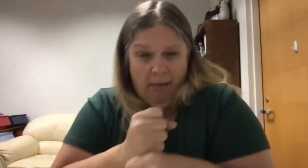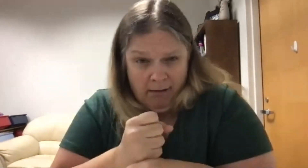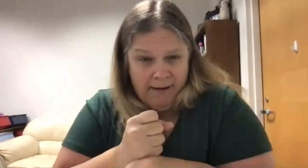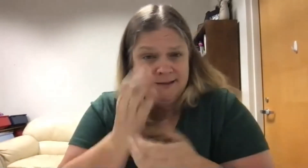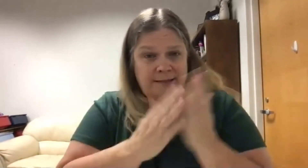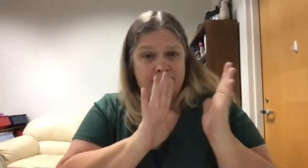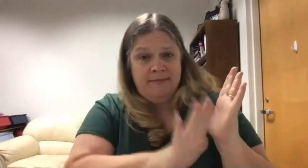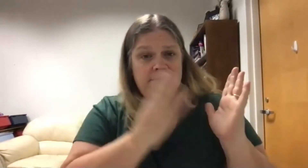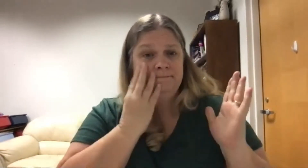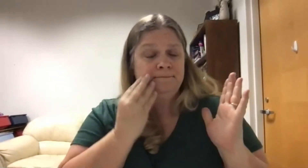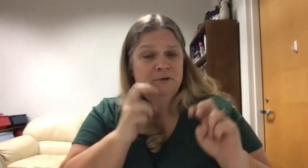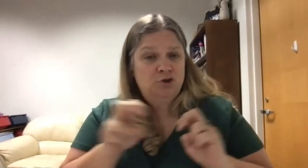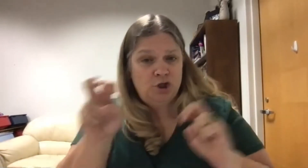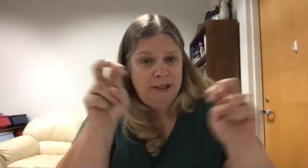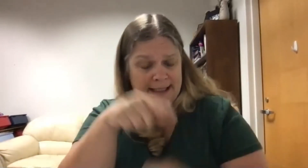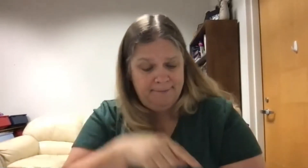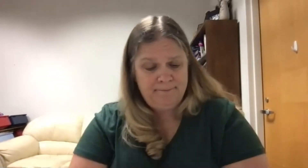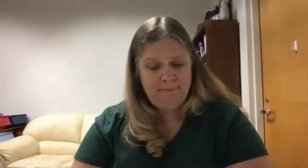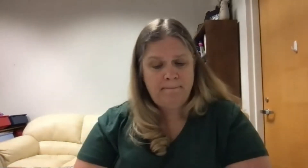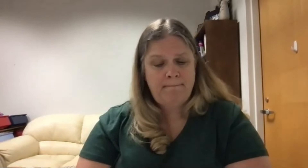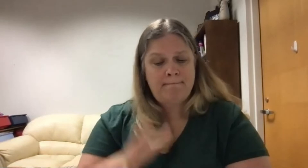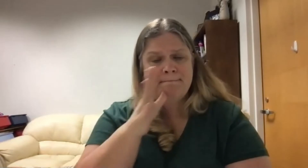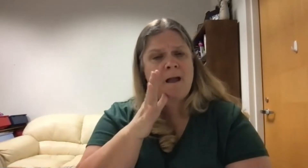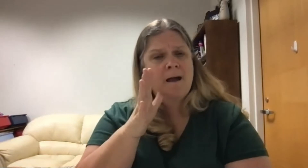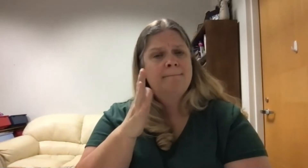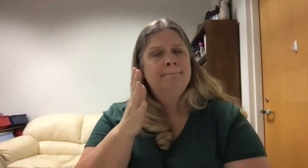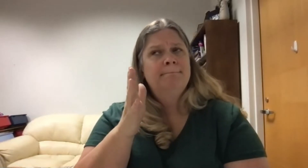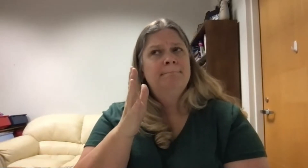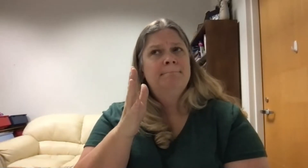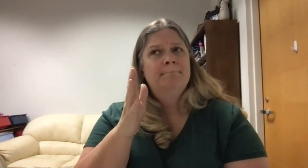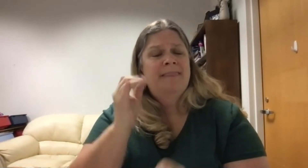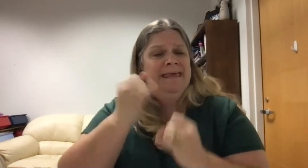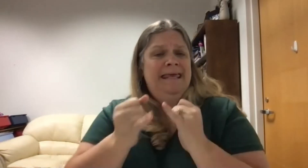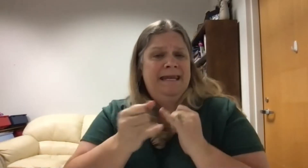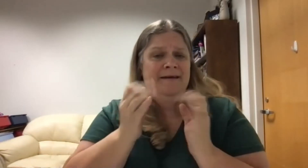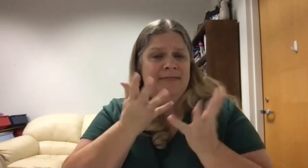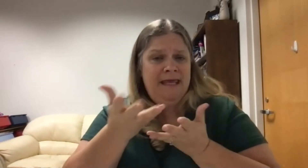So that's pretty much the story in summary of some of her experiences and her journey.